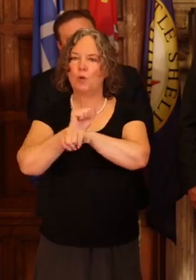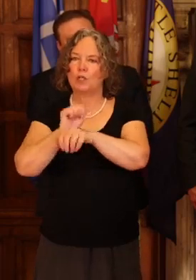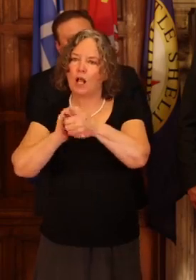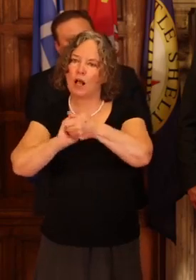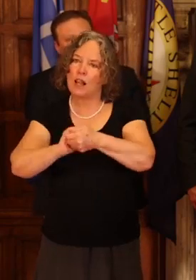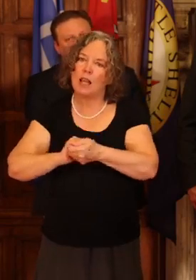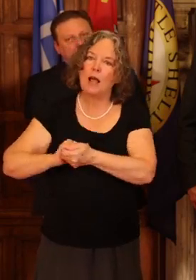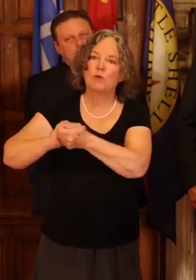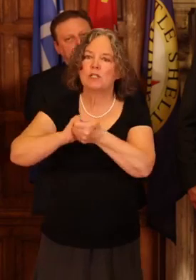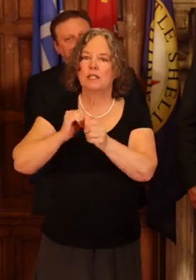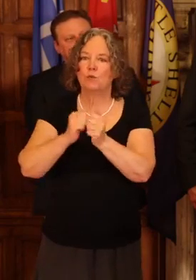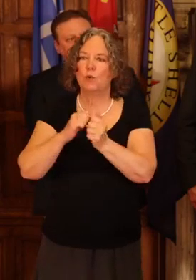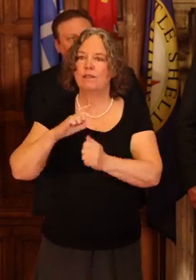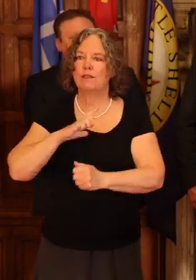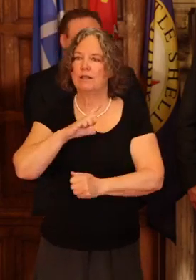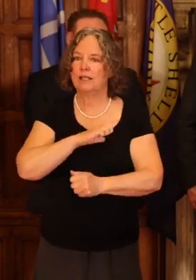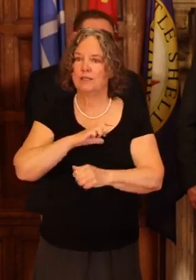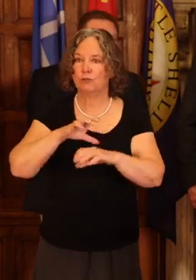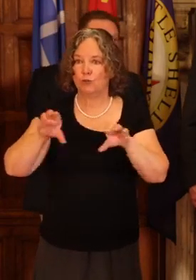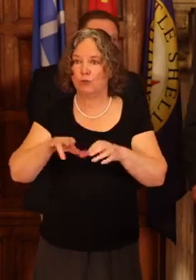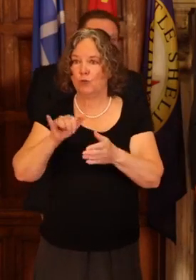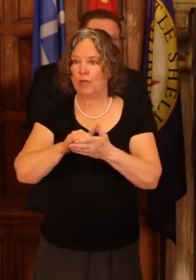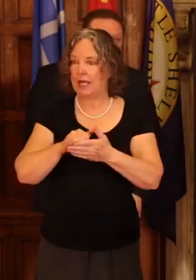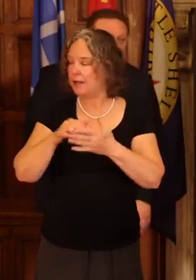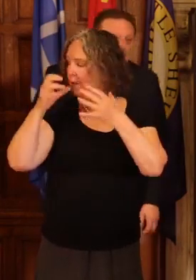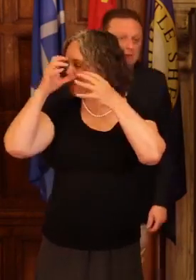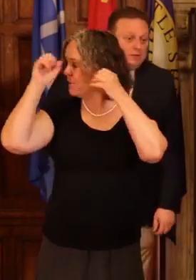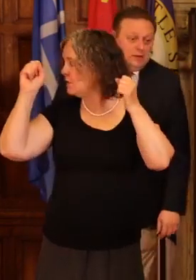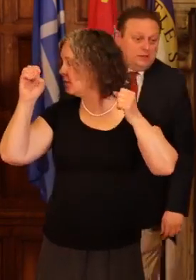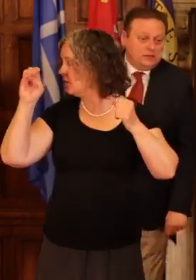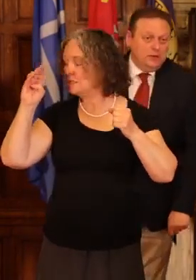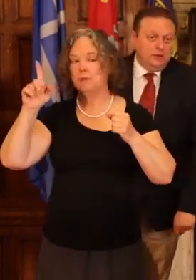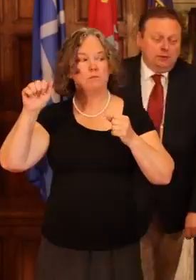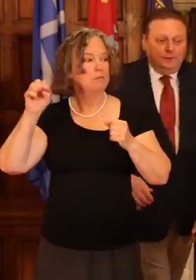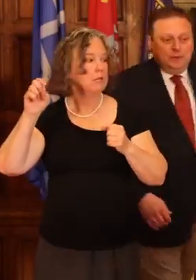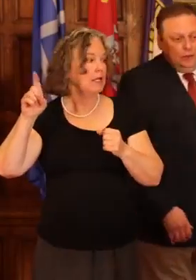to do that. President Blaisdell, do you want to add anything?